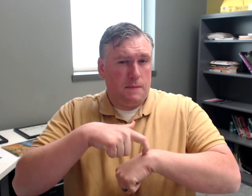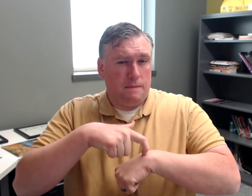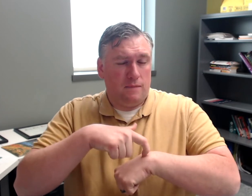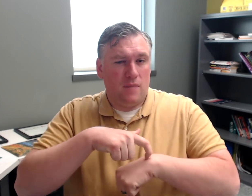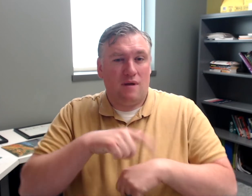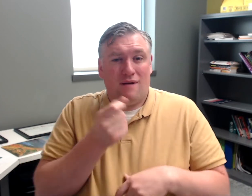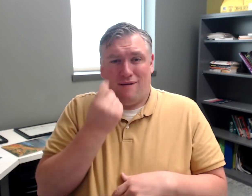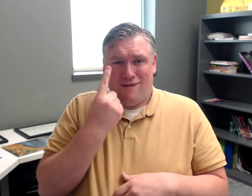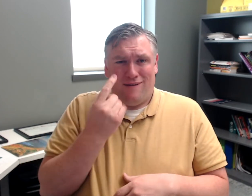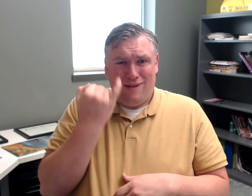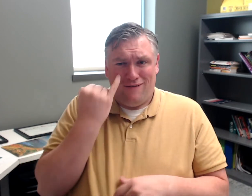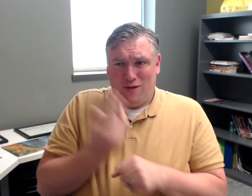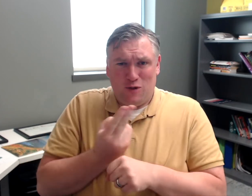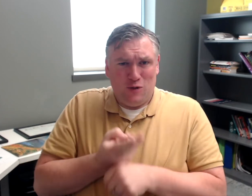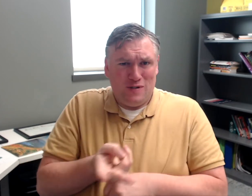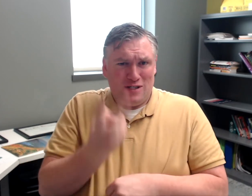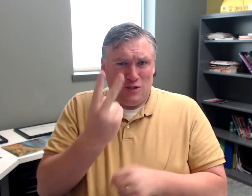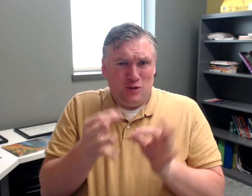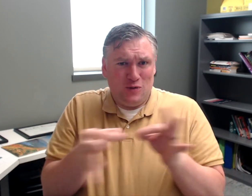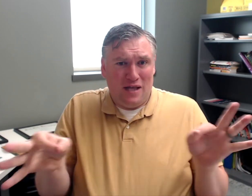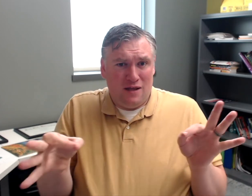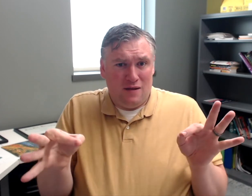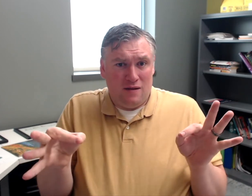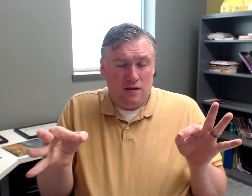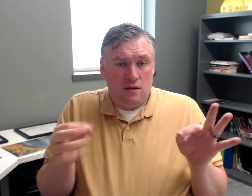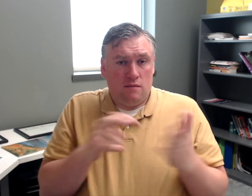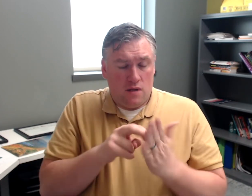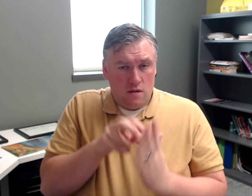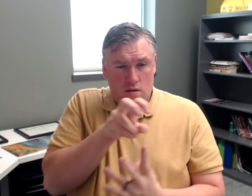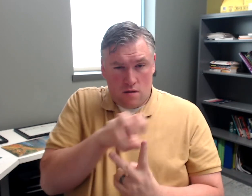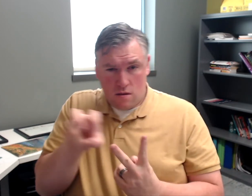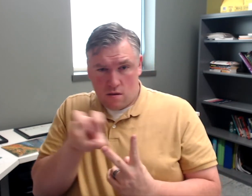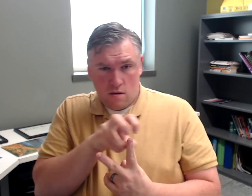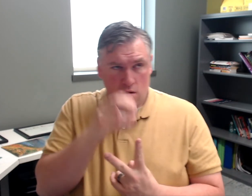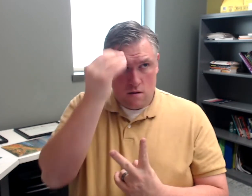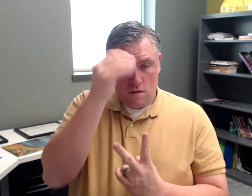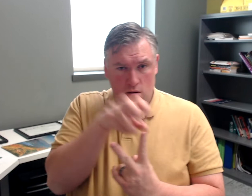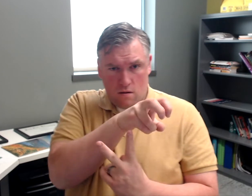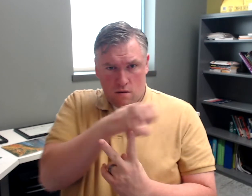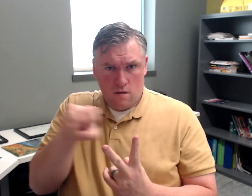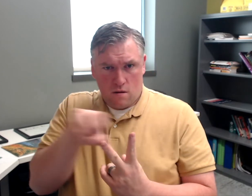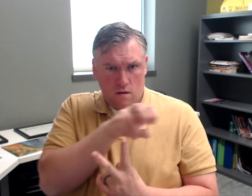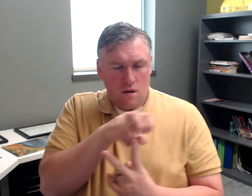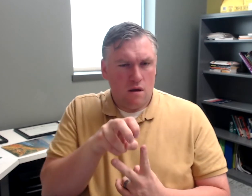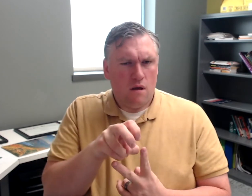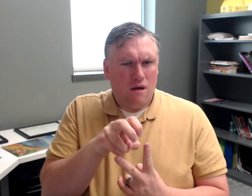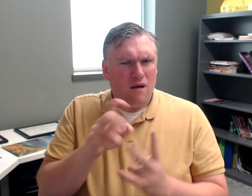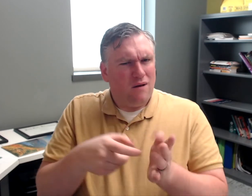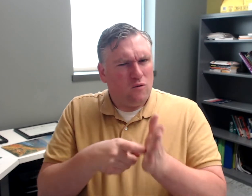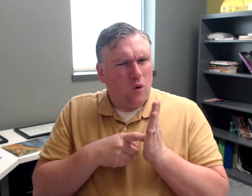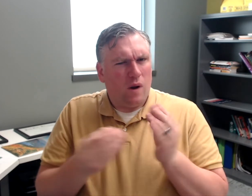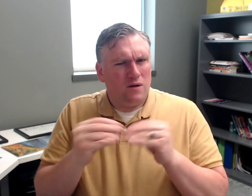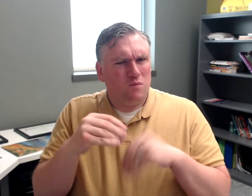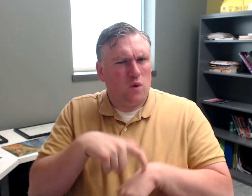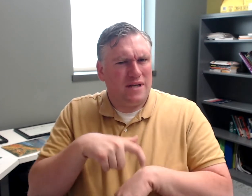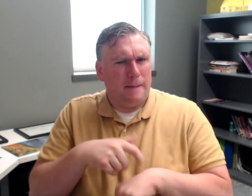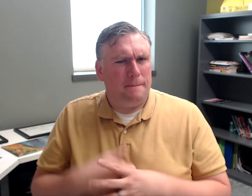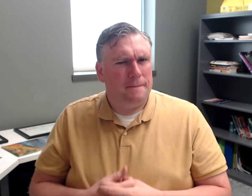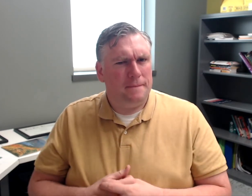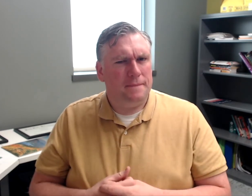extended time. If you're using two languages and moving between the two languages, it's going to require